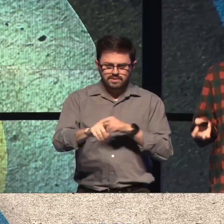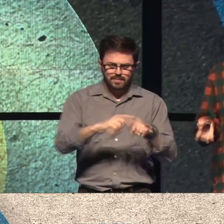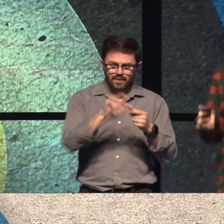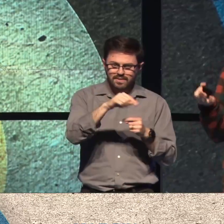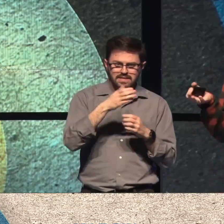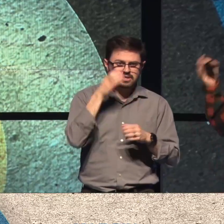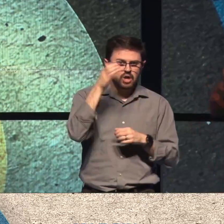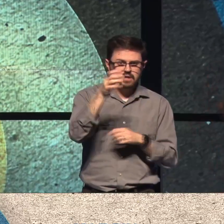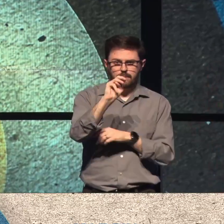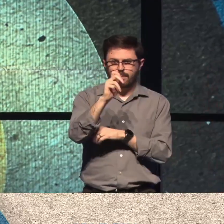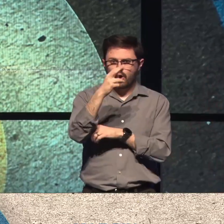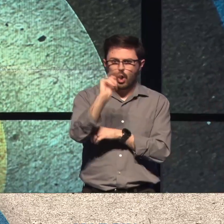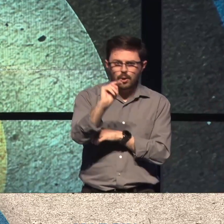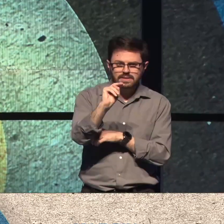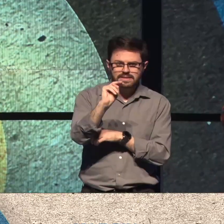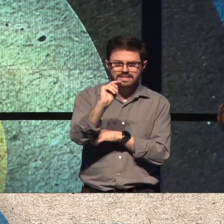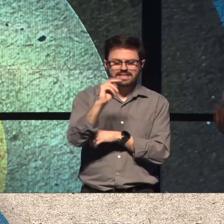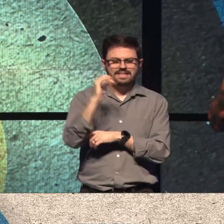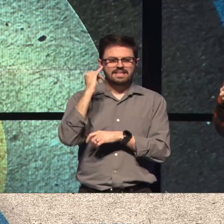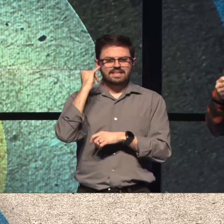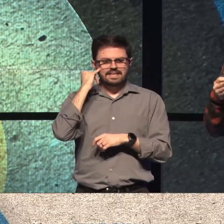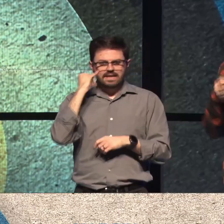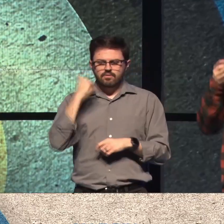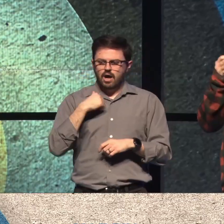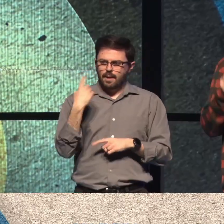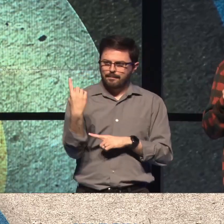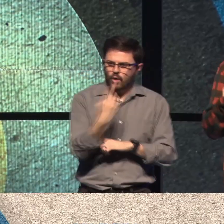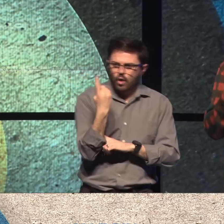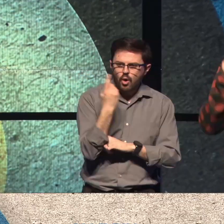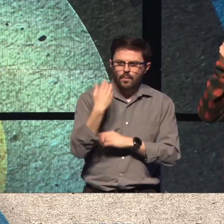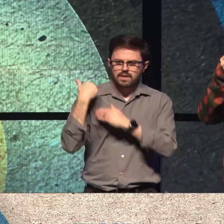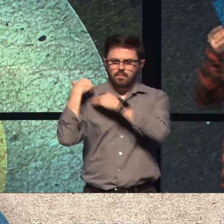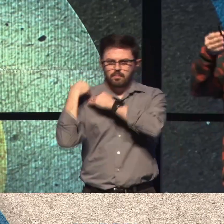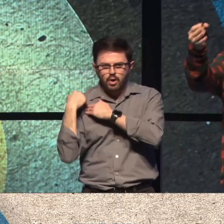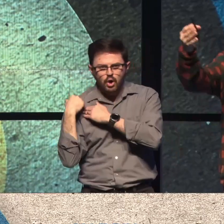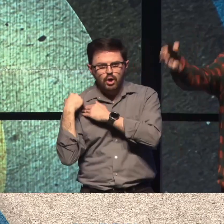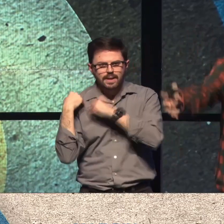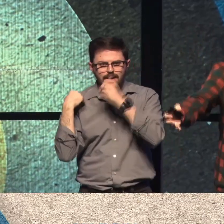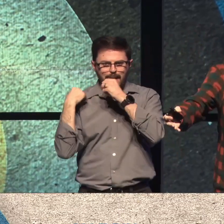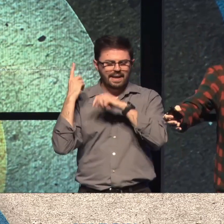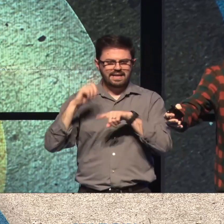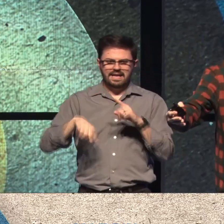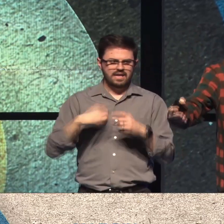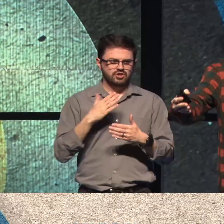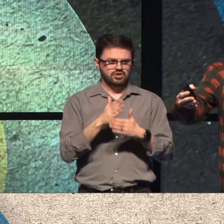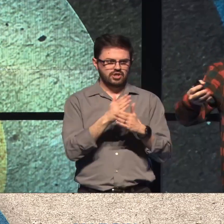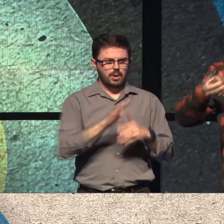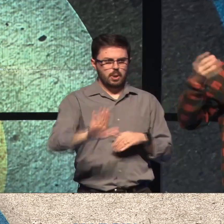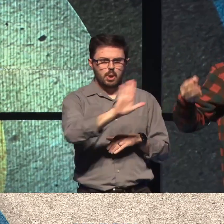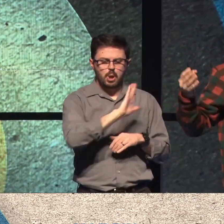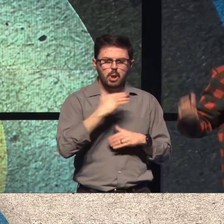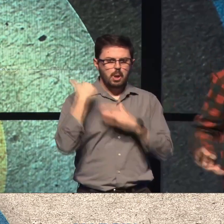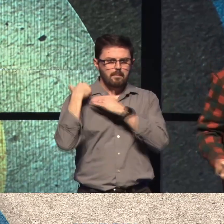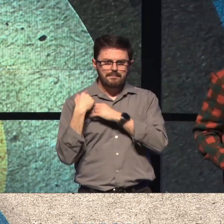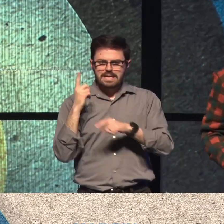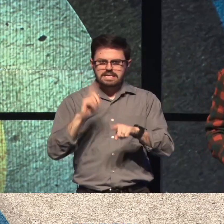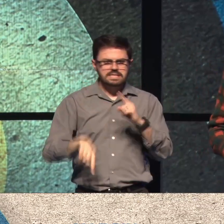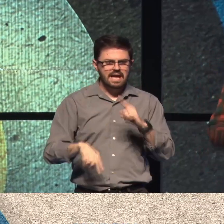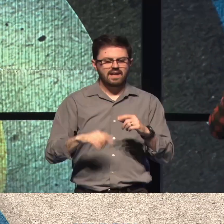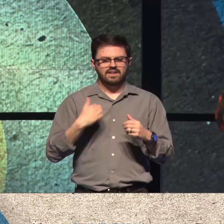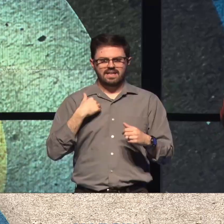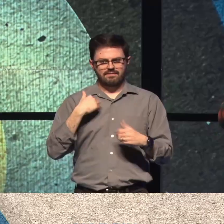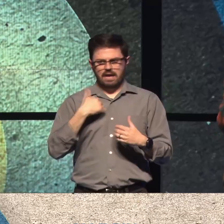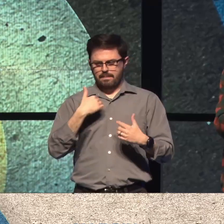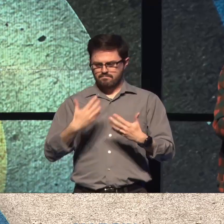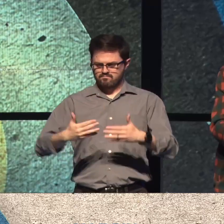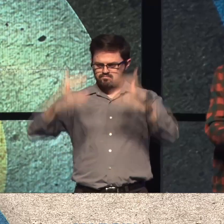another's burdens when we burden ourselves in every space that is useful to share one another's burdens. You can't share someone's burdens